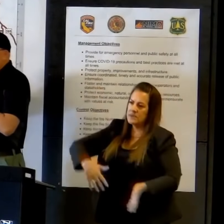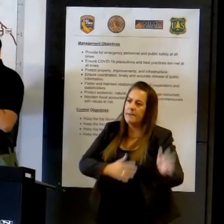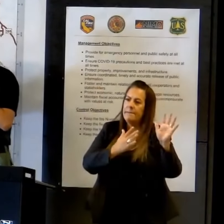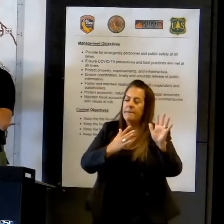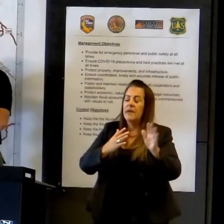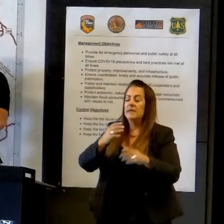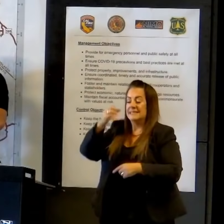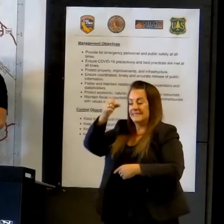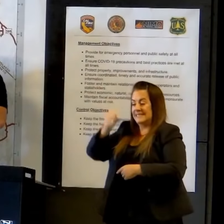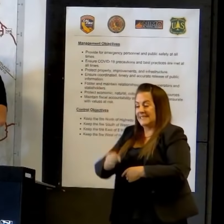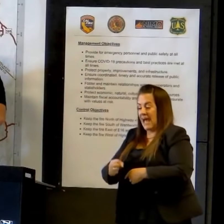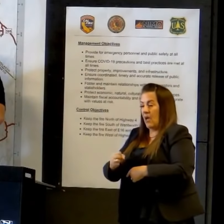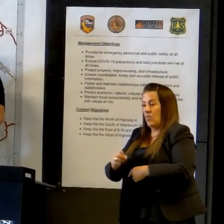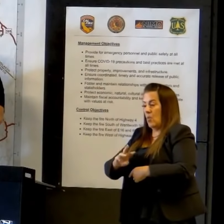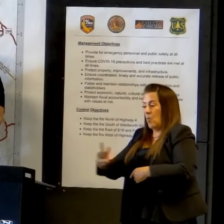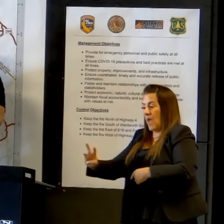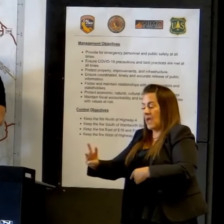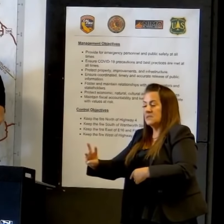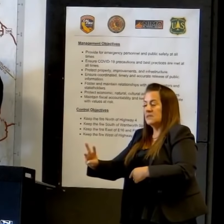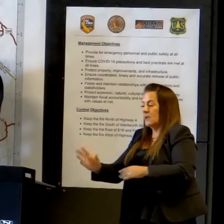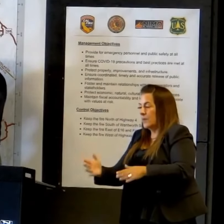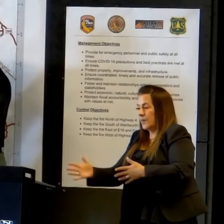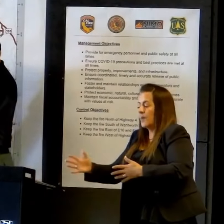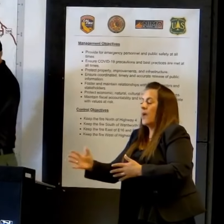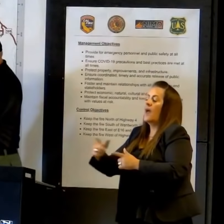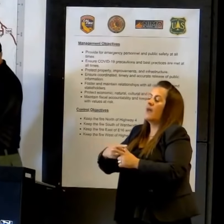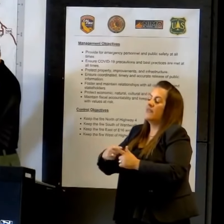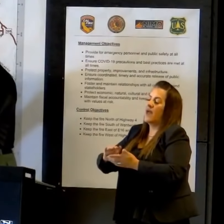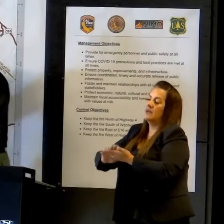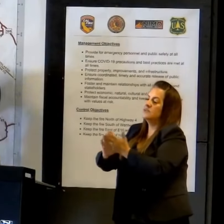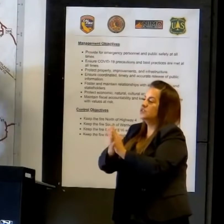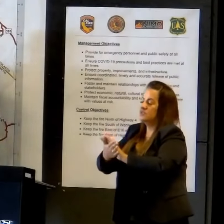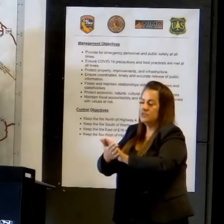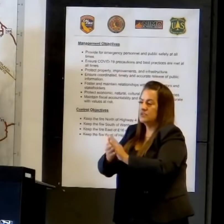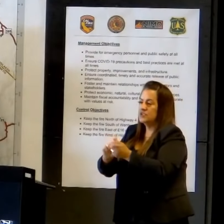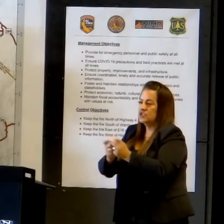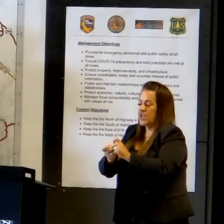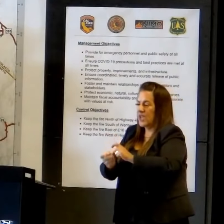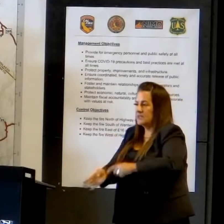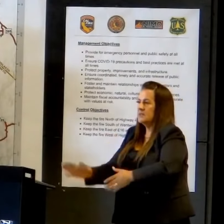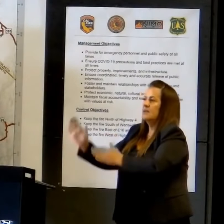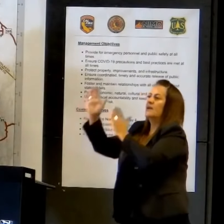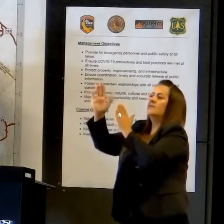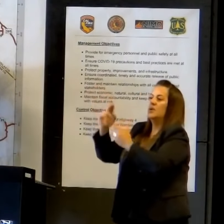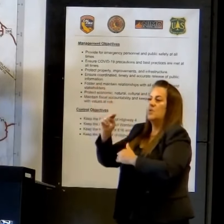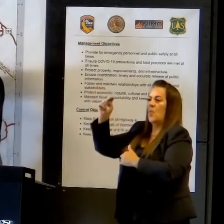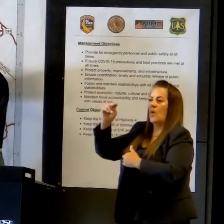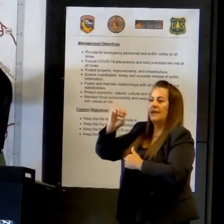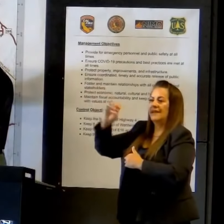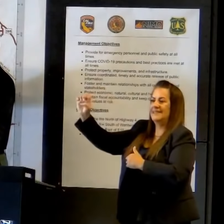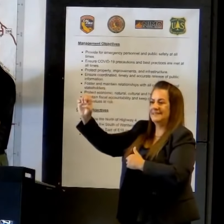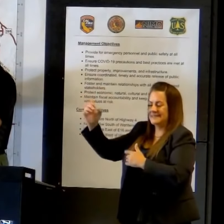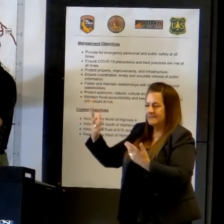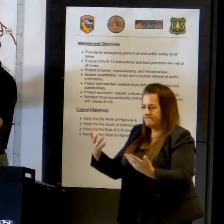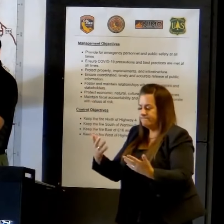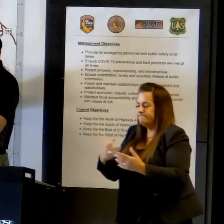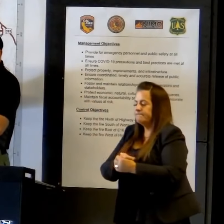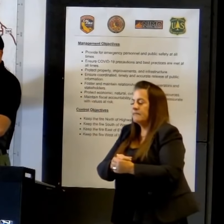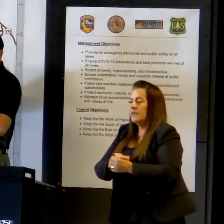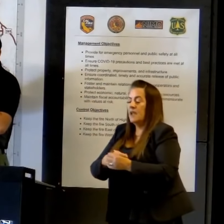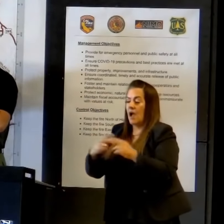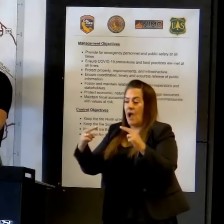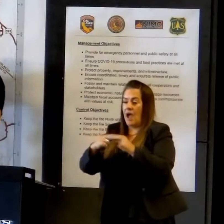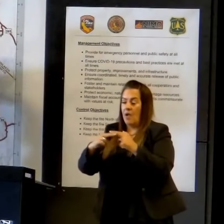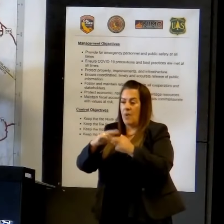northeast, our up canyon, upslope winds. We'll have our gusty winds, especially along the Highway